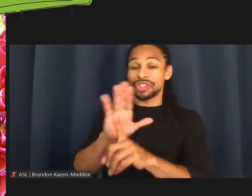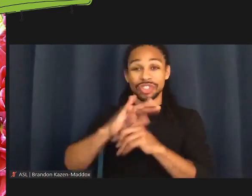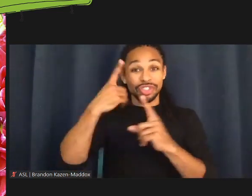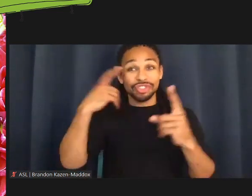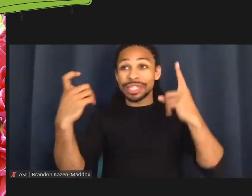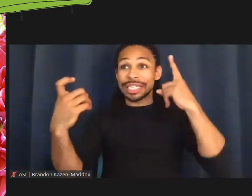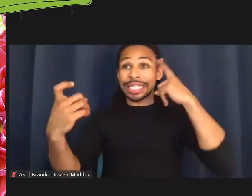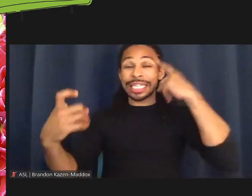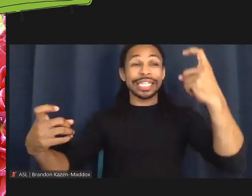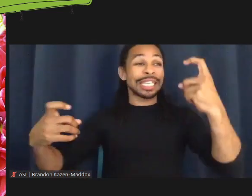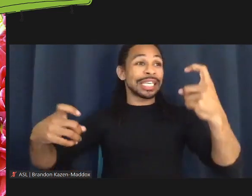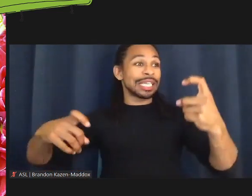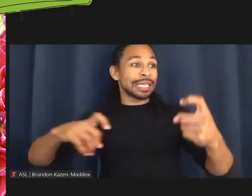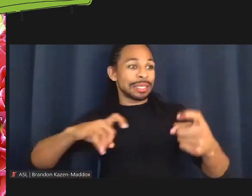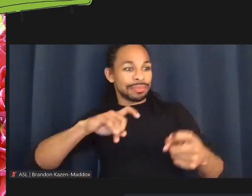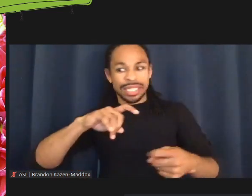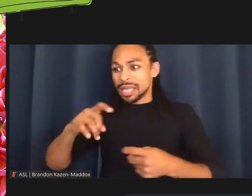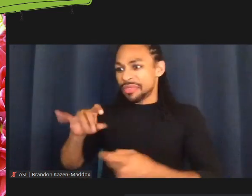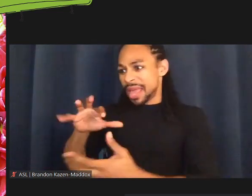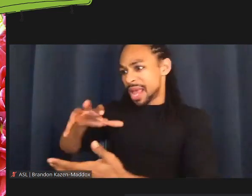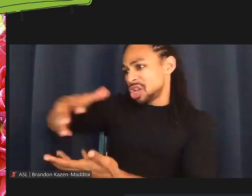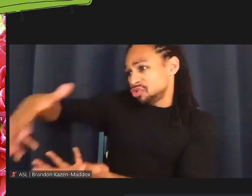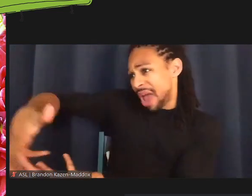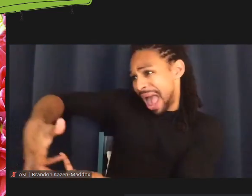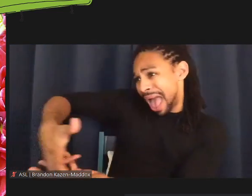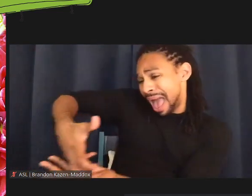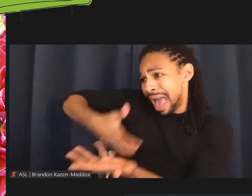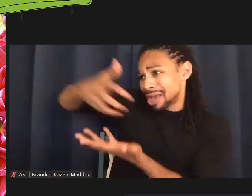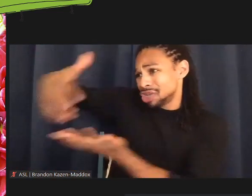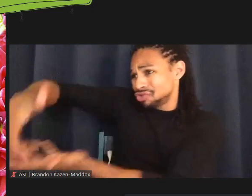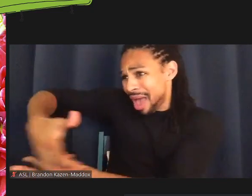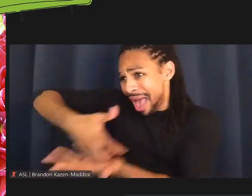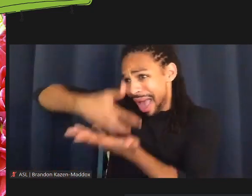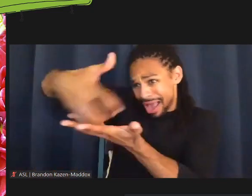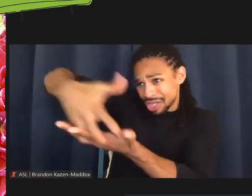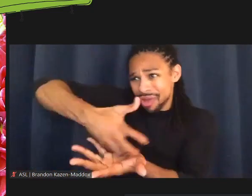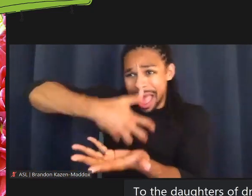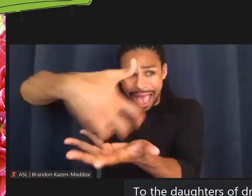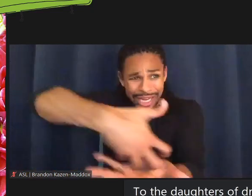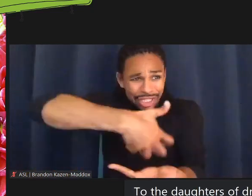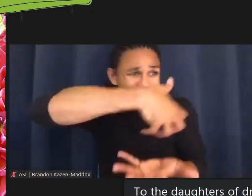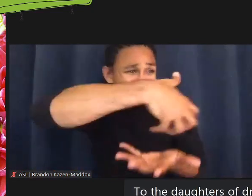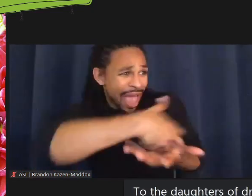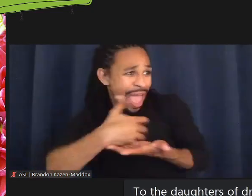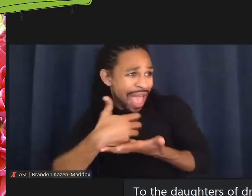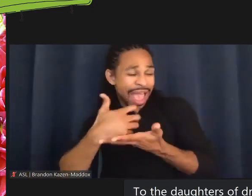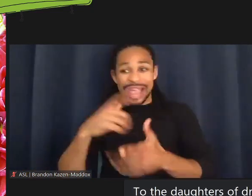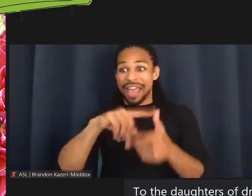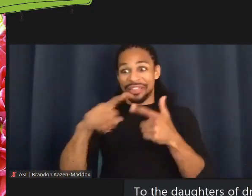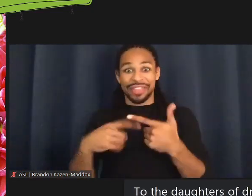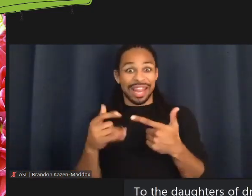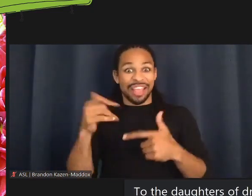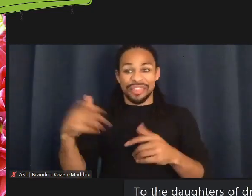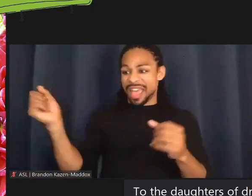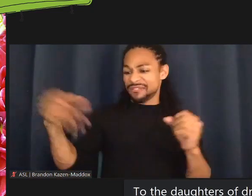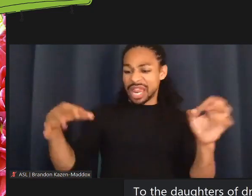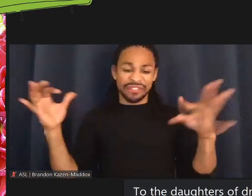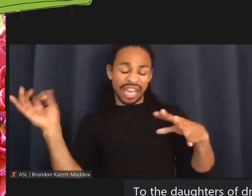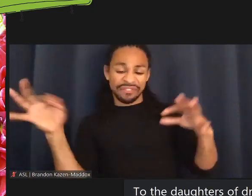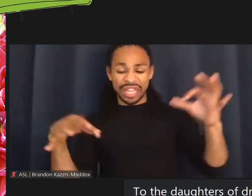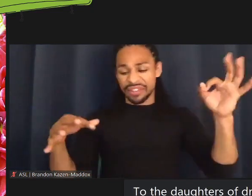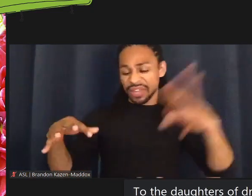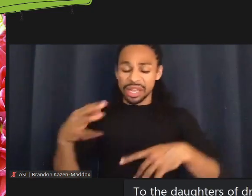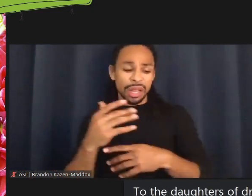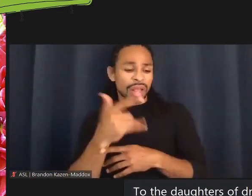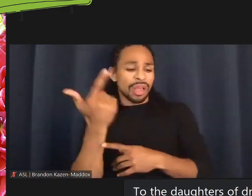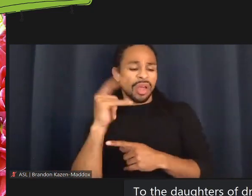sand, dragged to this country, they bring home recipe years later, flick joints to garlic, salabat to the sick, culinary